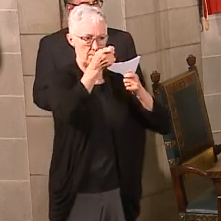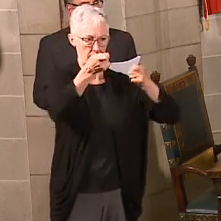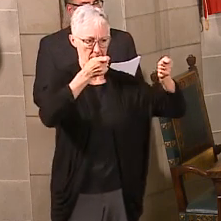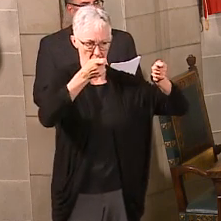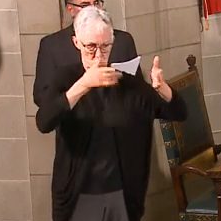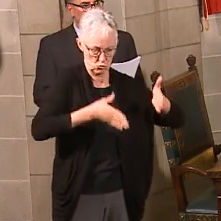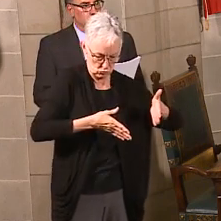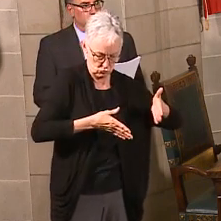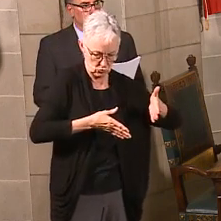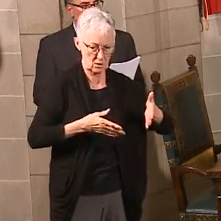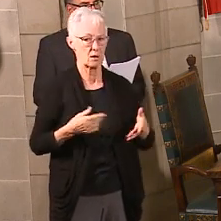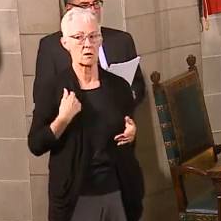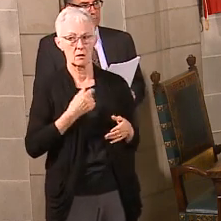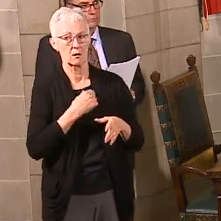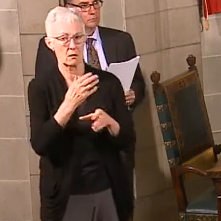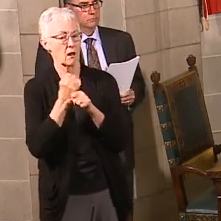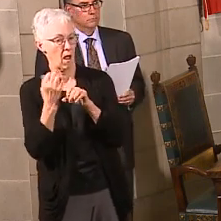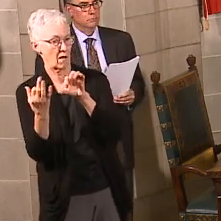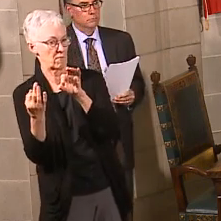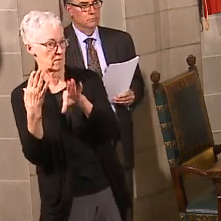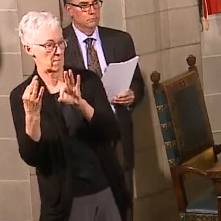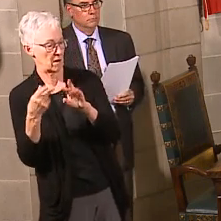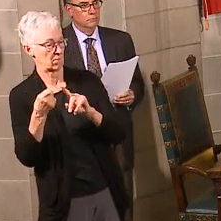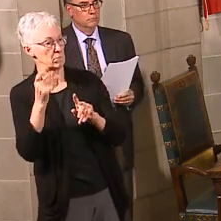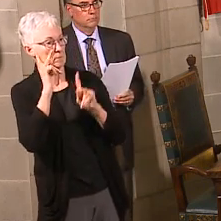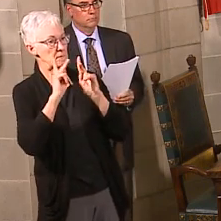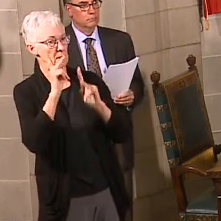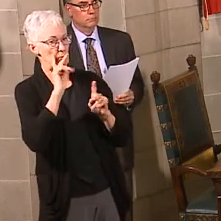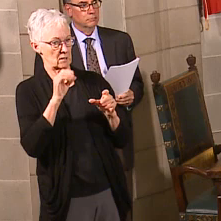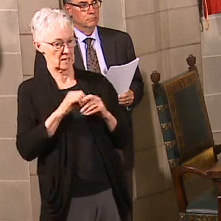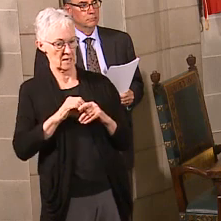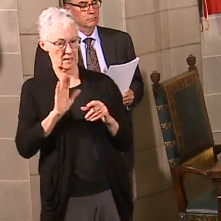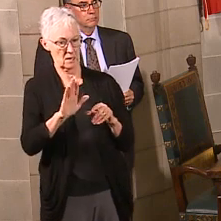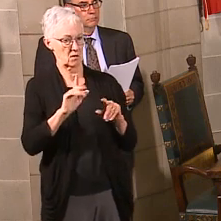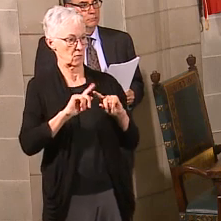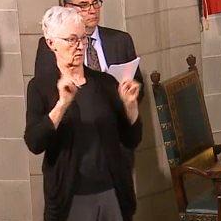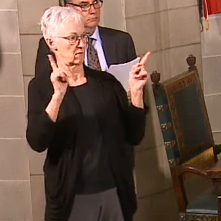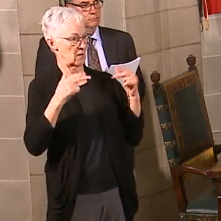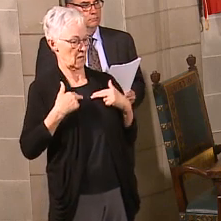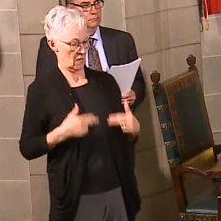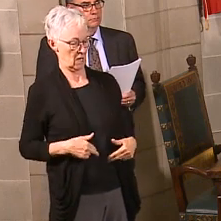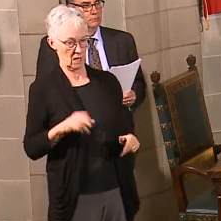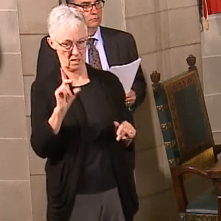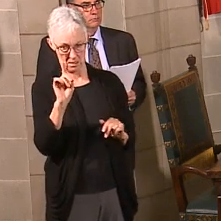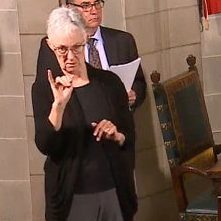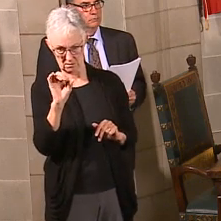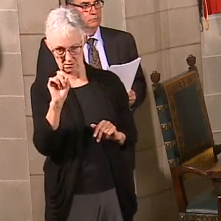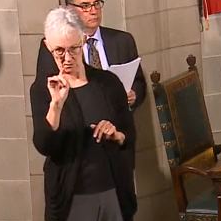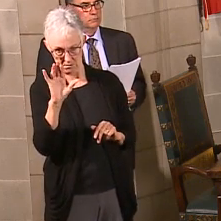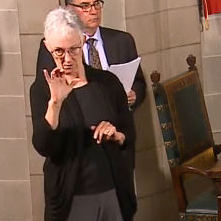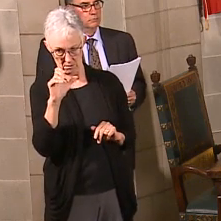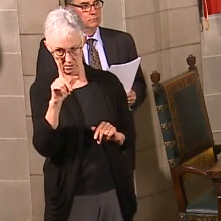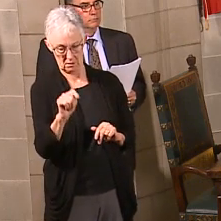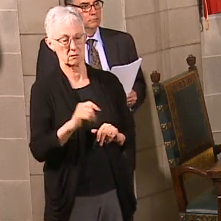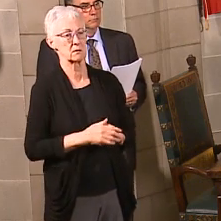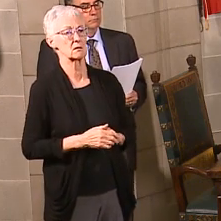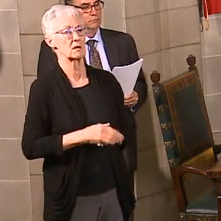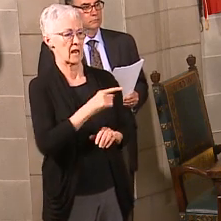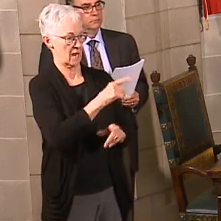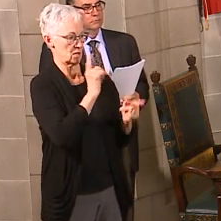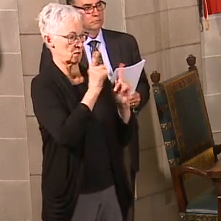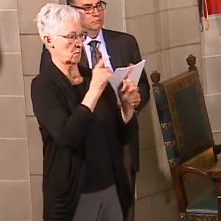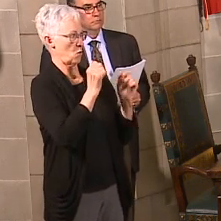feedback from folks in our public health districts about what they're hearing from the workers on the front line. I've also spoken with Eric Reeder, who's the president of